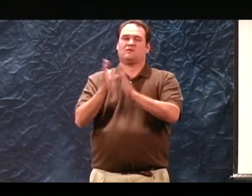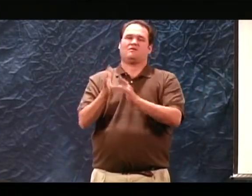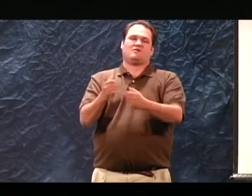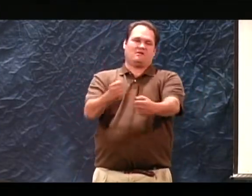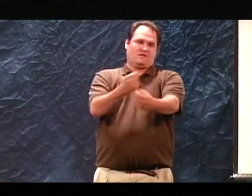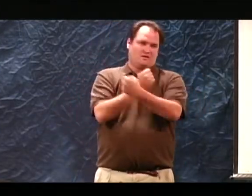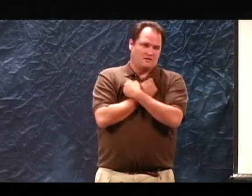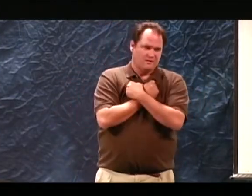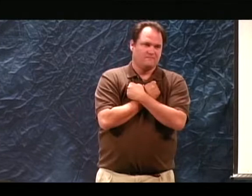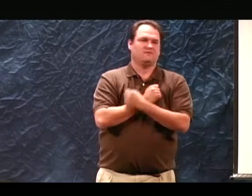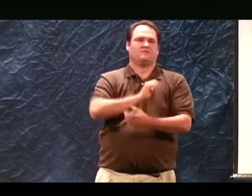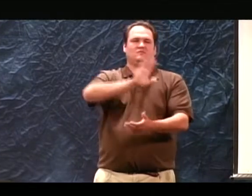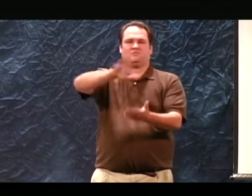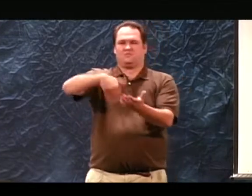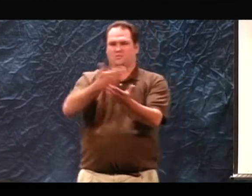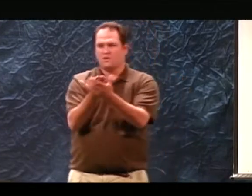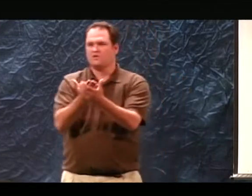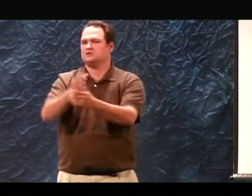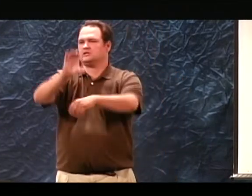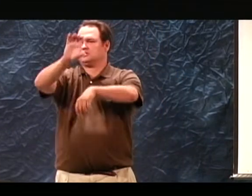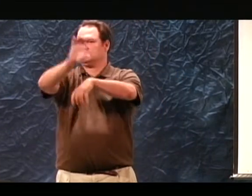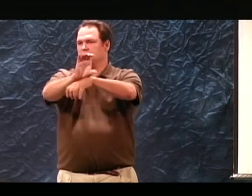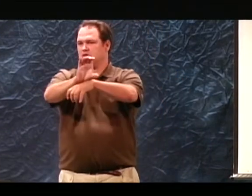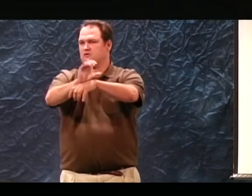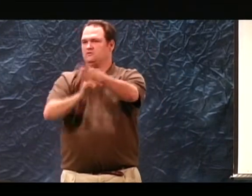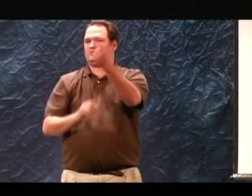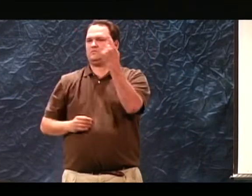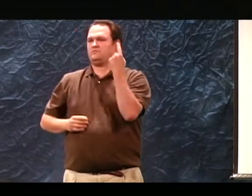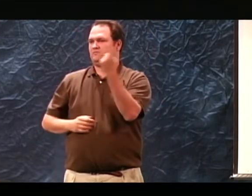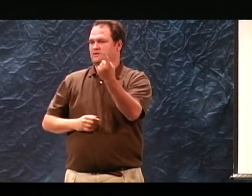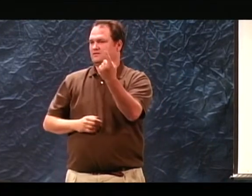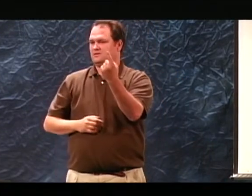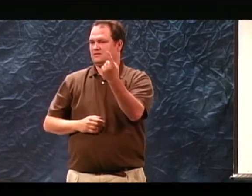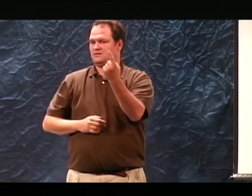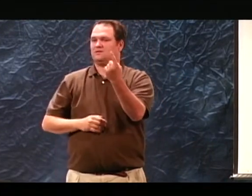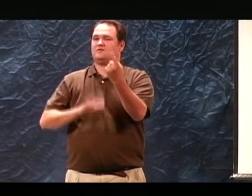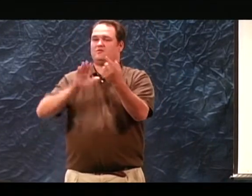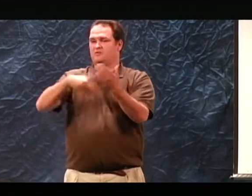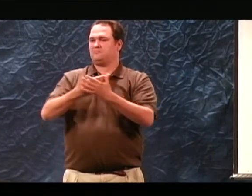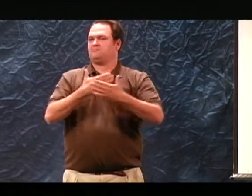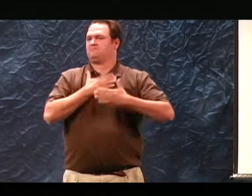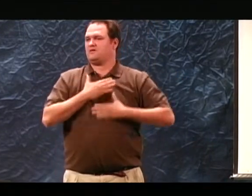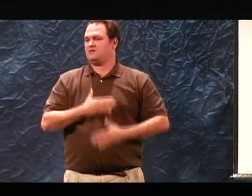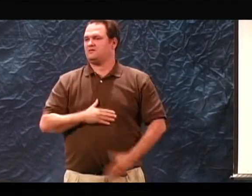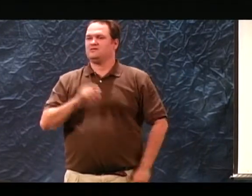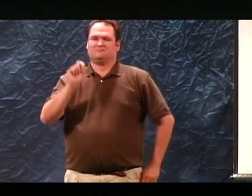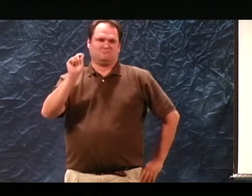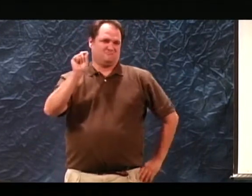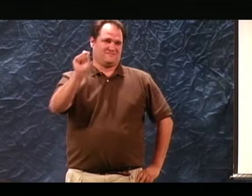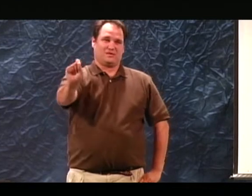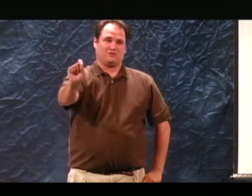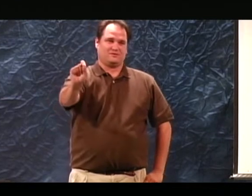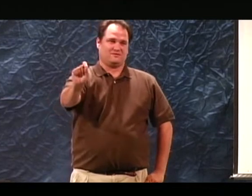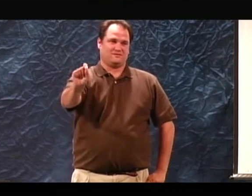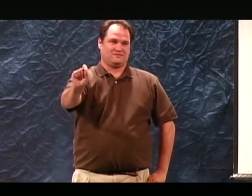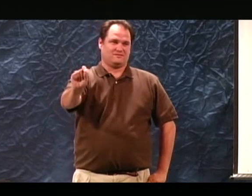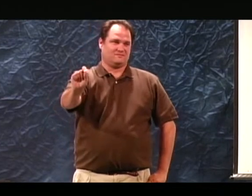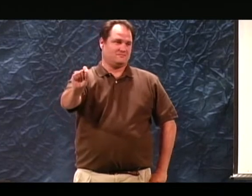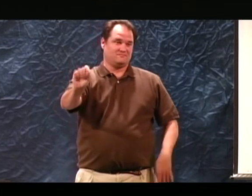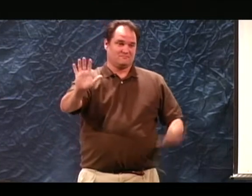recognize the individual but christ is saying that there is one body all members of the